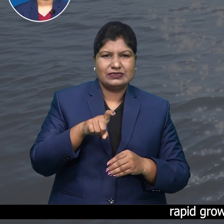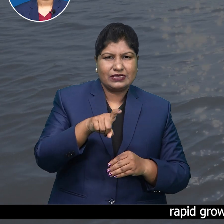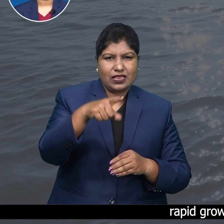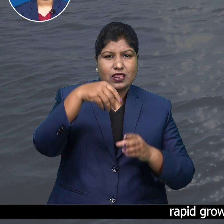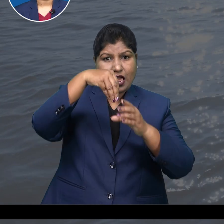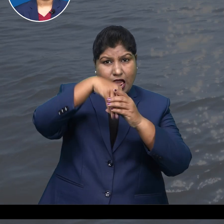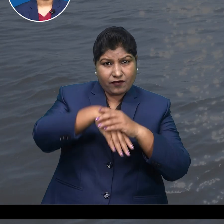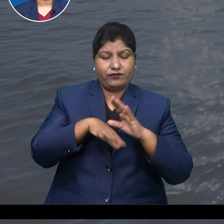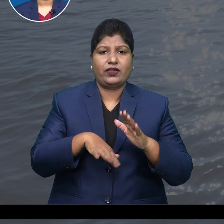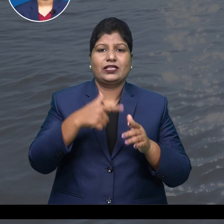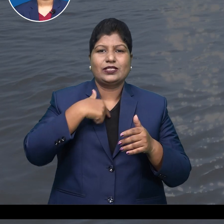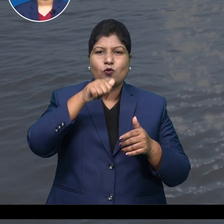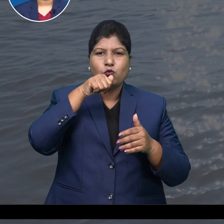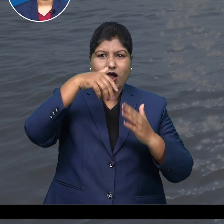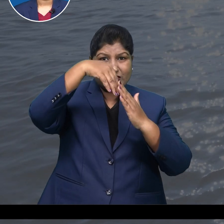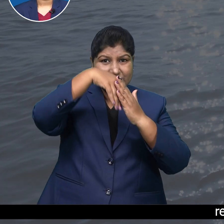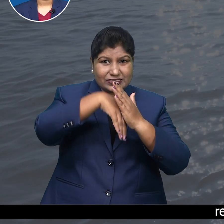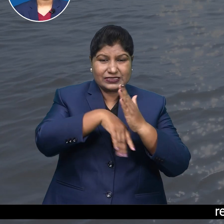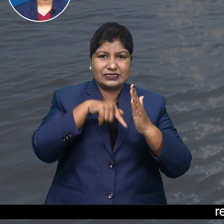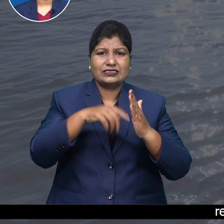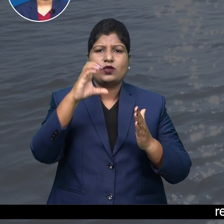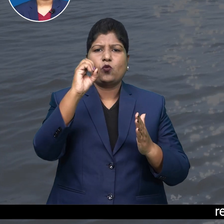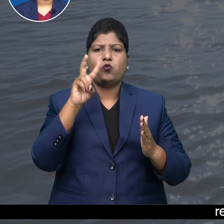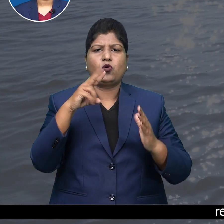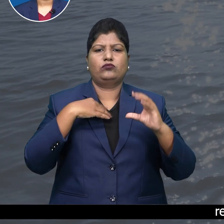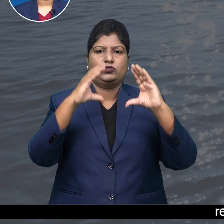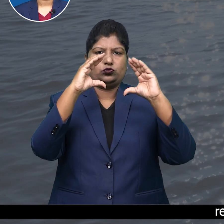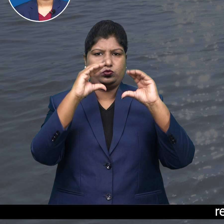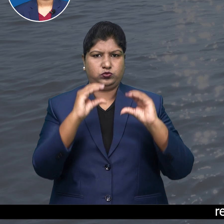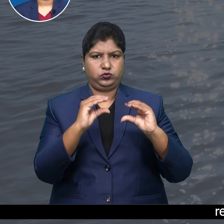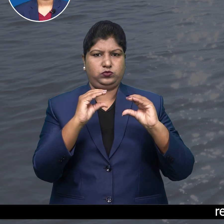organisms and results in